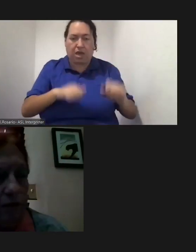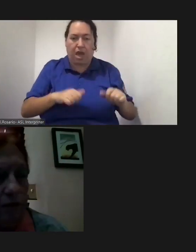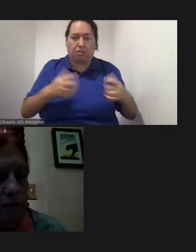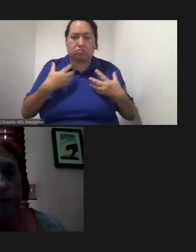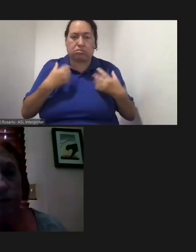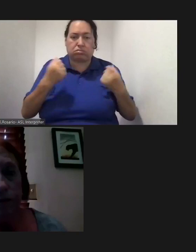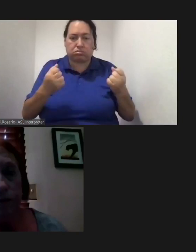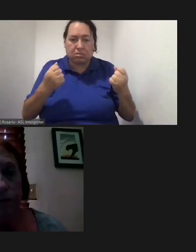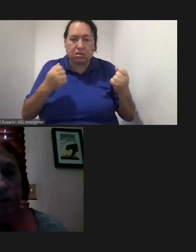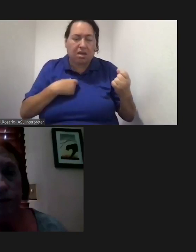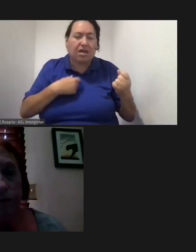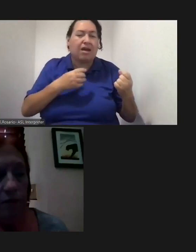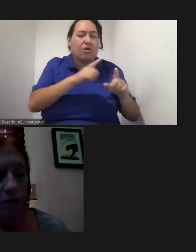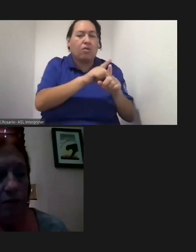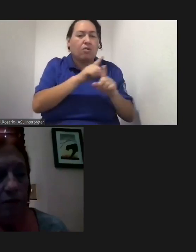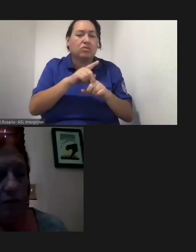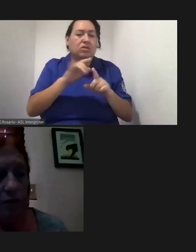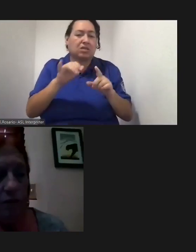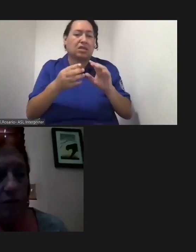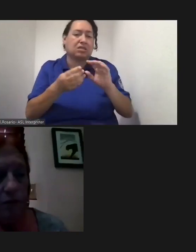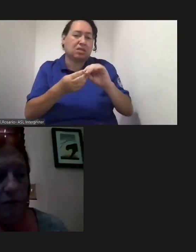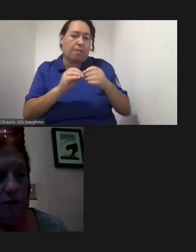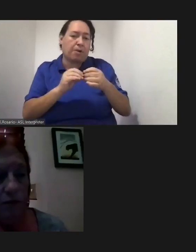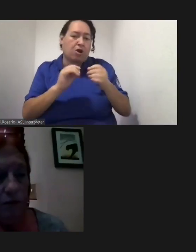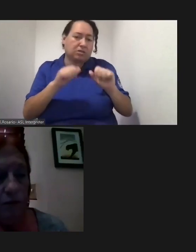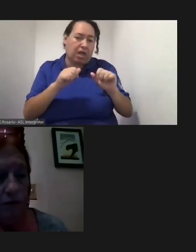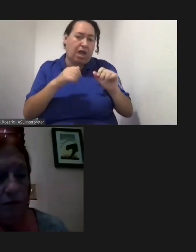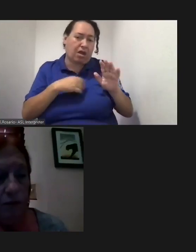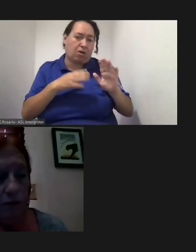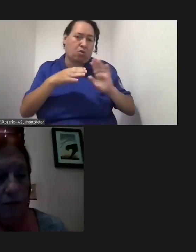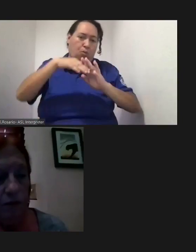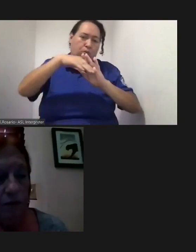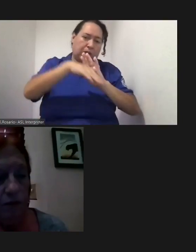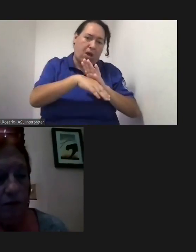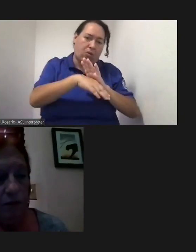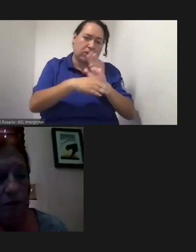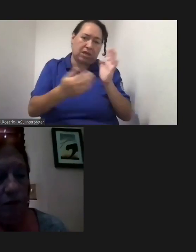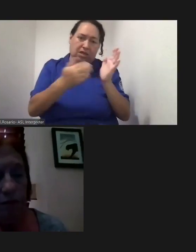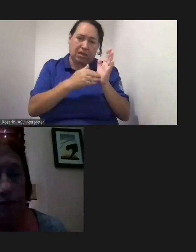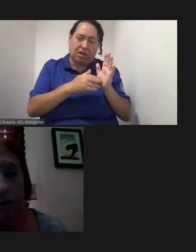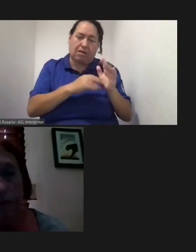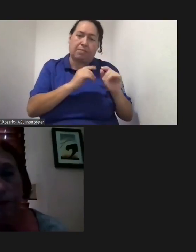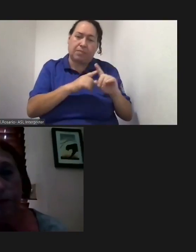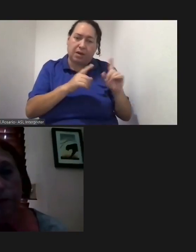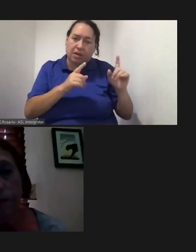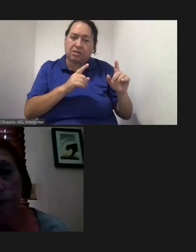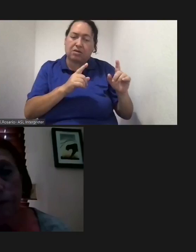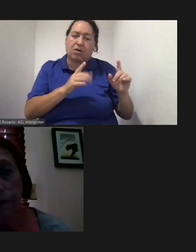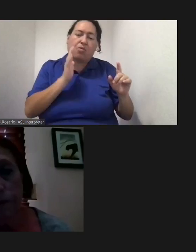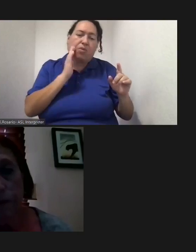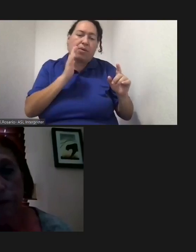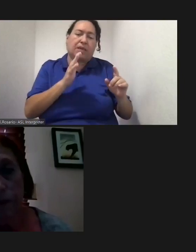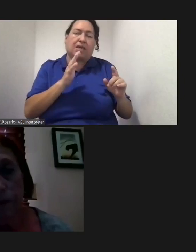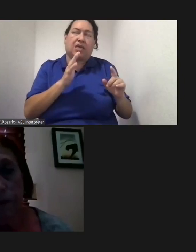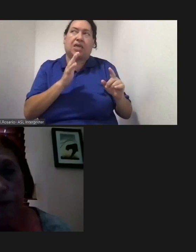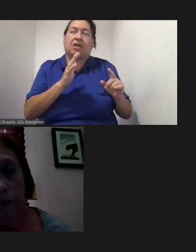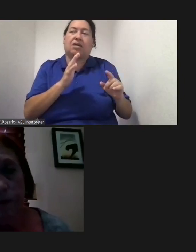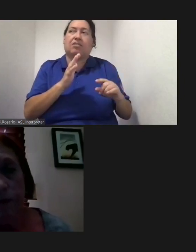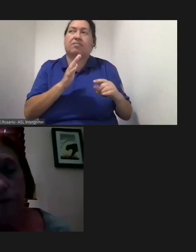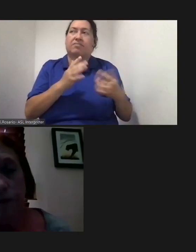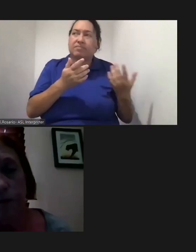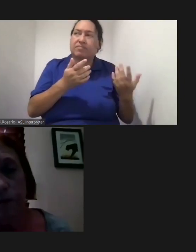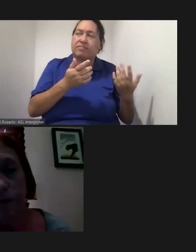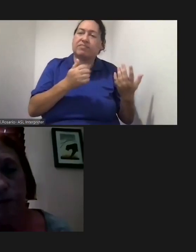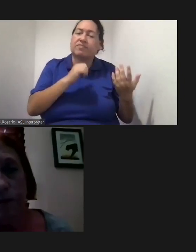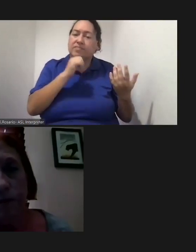numbers will continue to go down again. But it would be irresponsible of me not to let